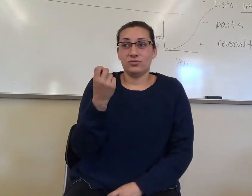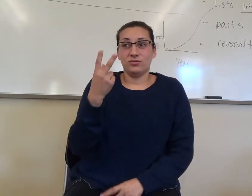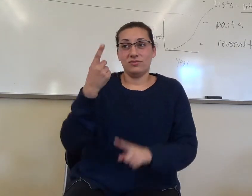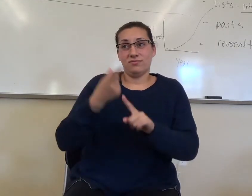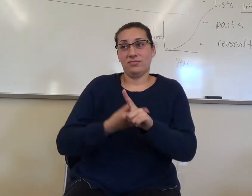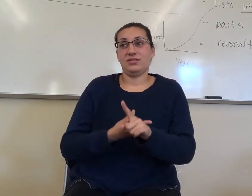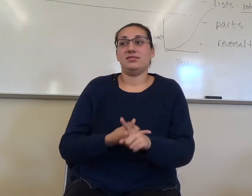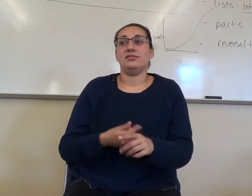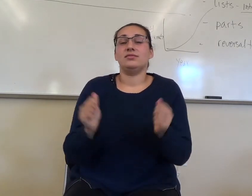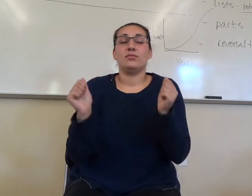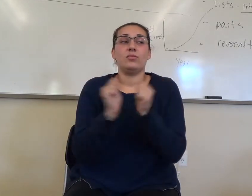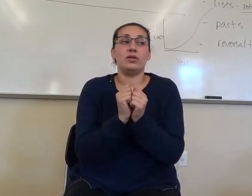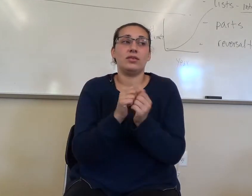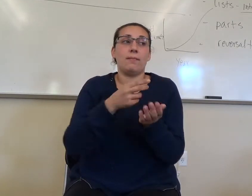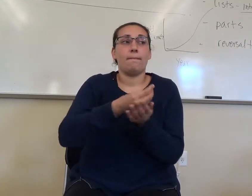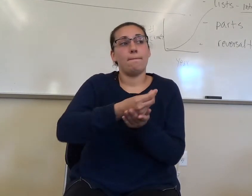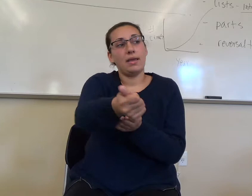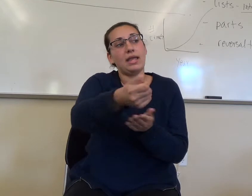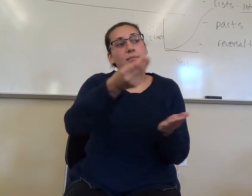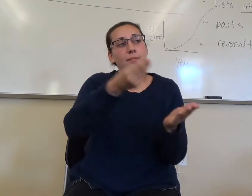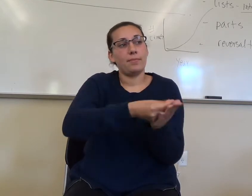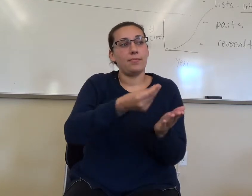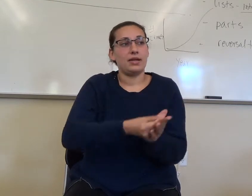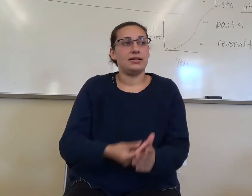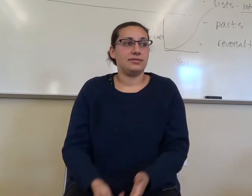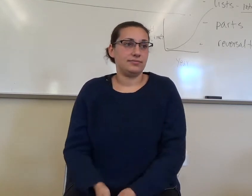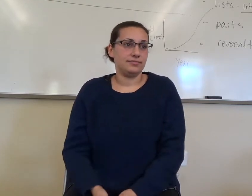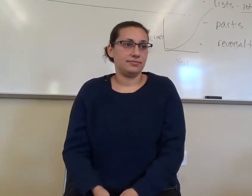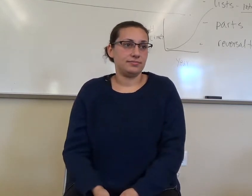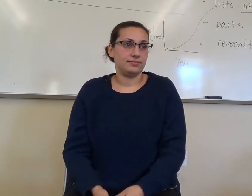with money. And here, I think they did this like 6